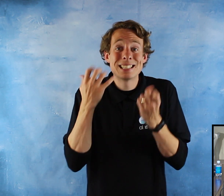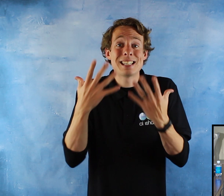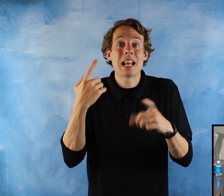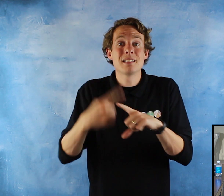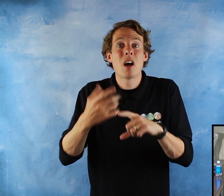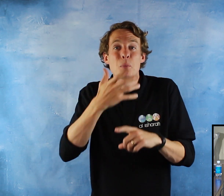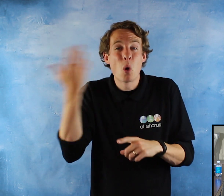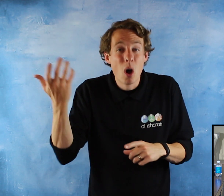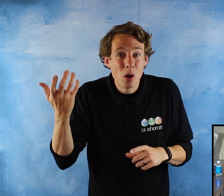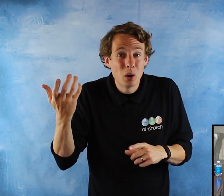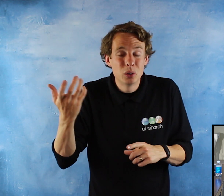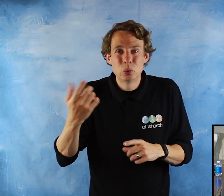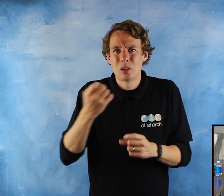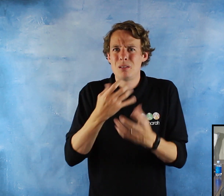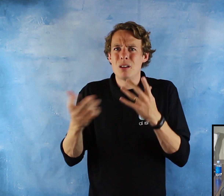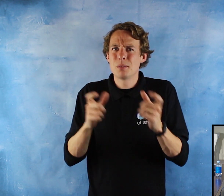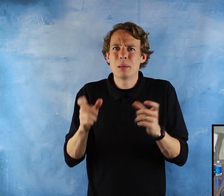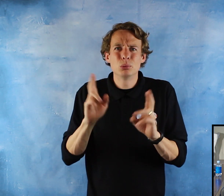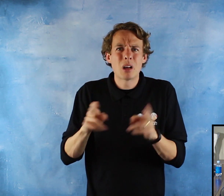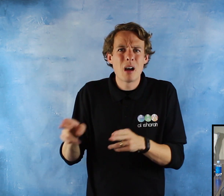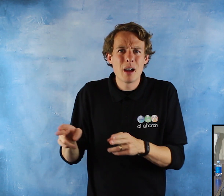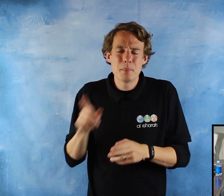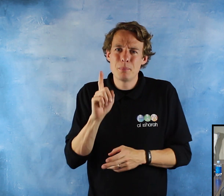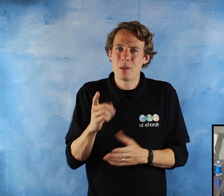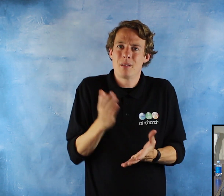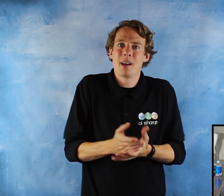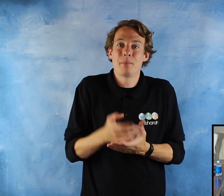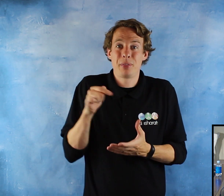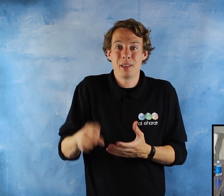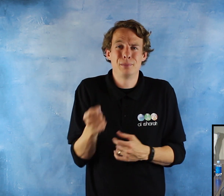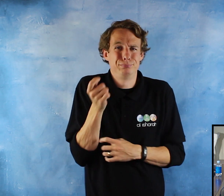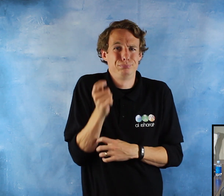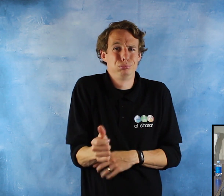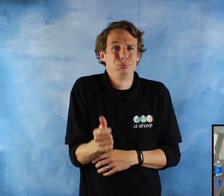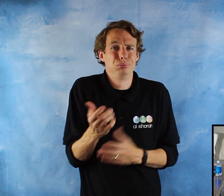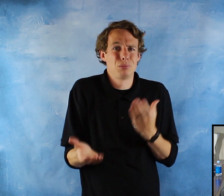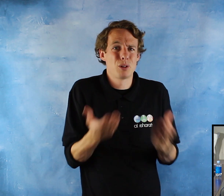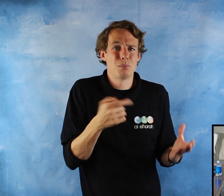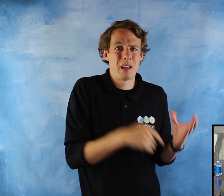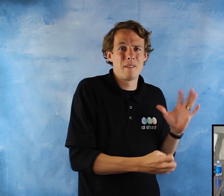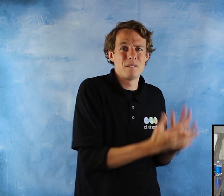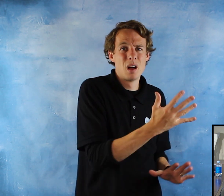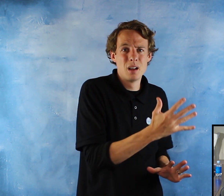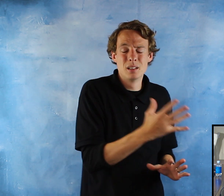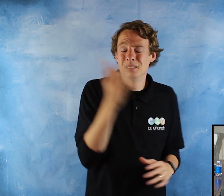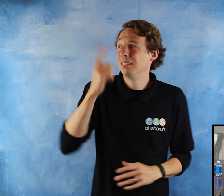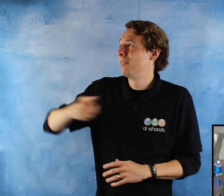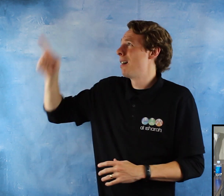more, this is the hellfire of Jahannam. May Allah save us. Allahumma ajirna minan nar.